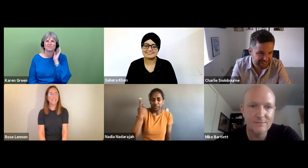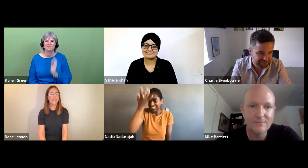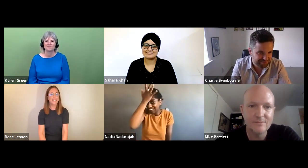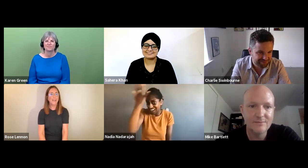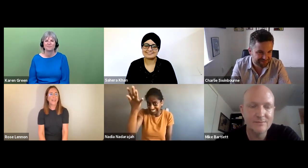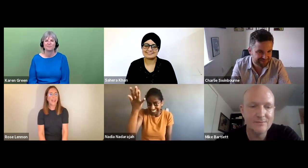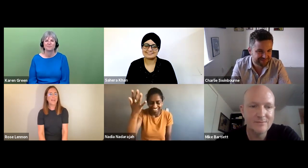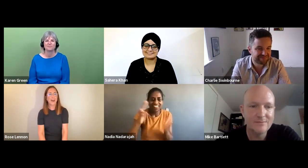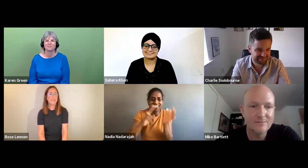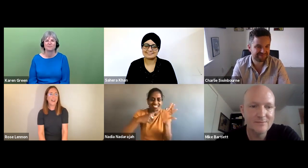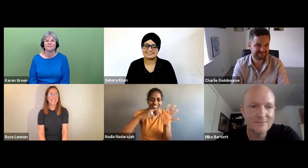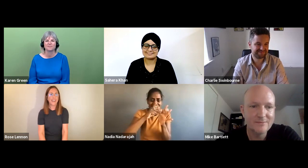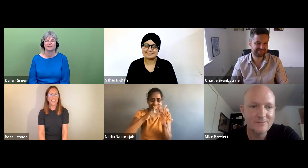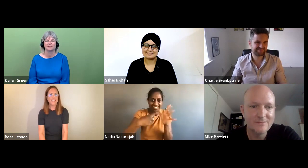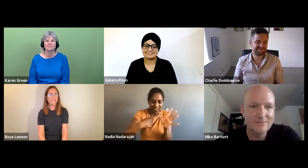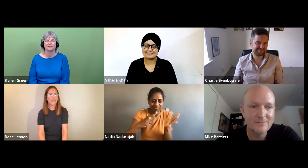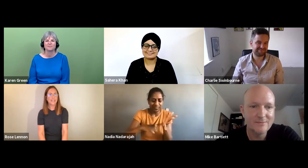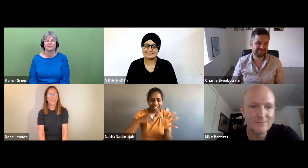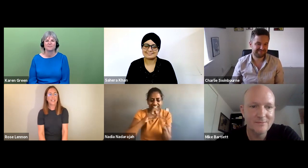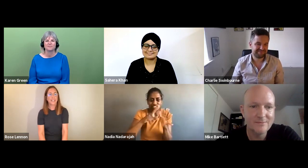everyone. I'm Nadia